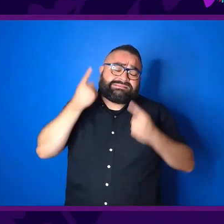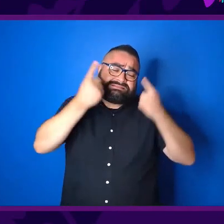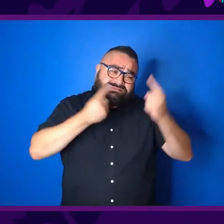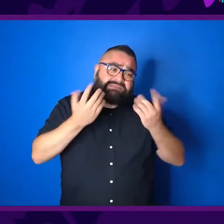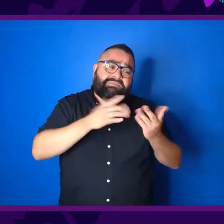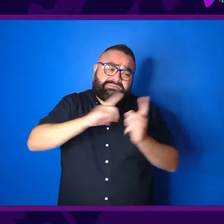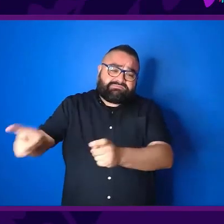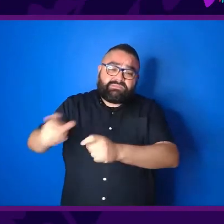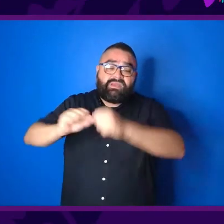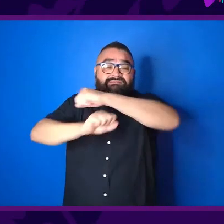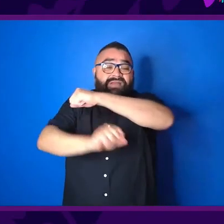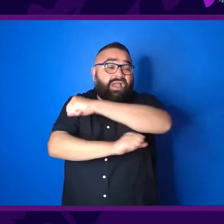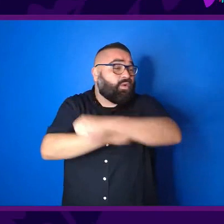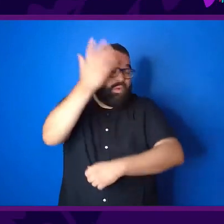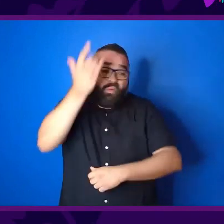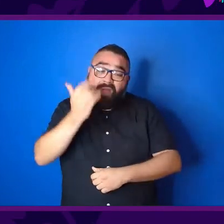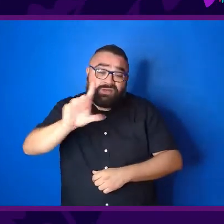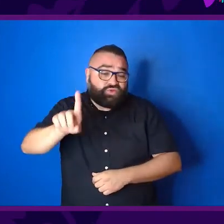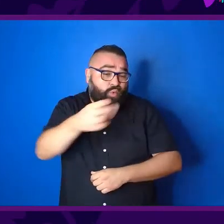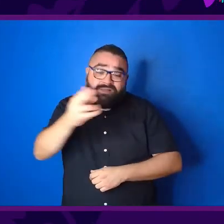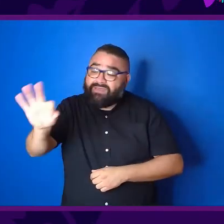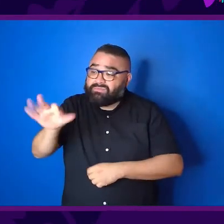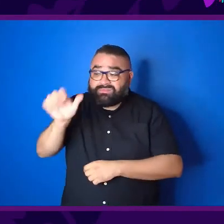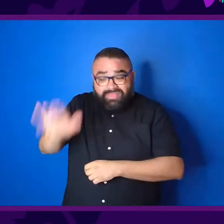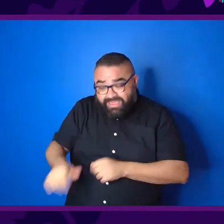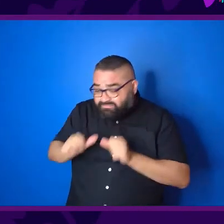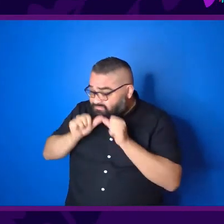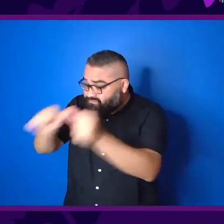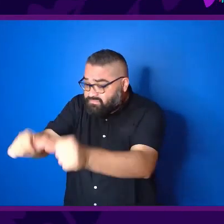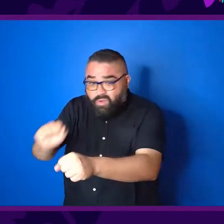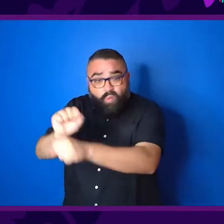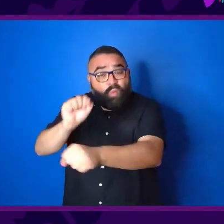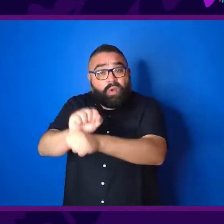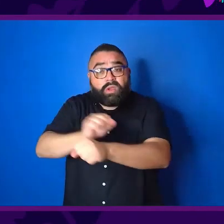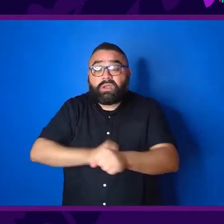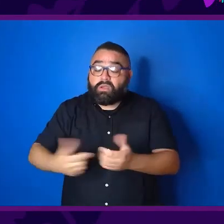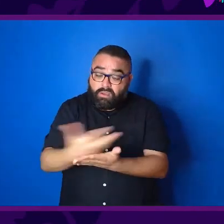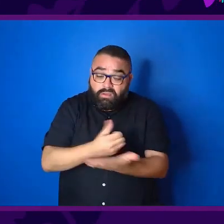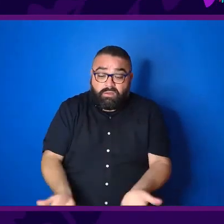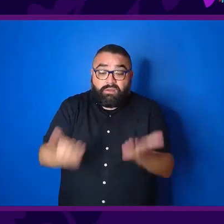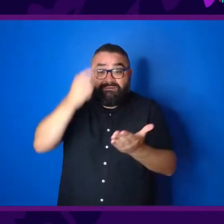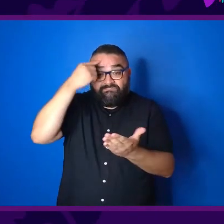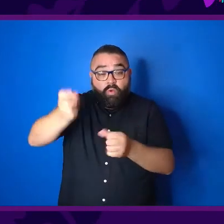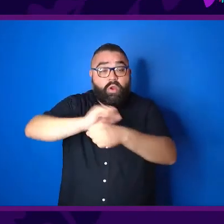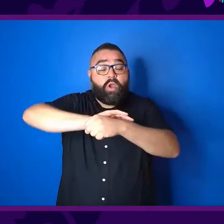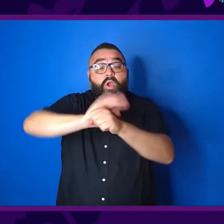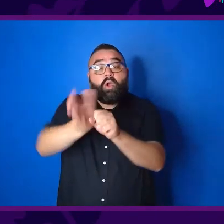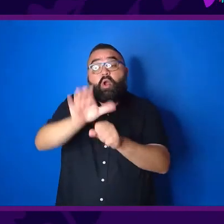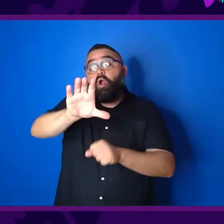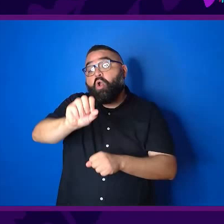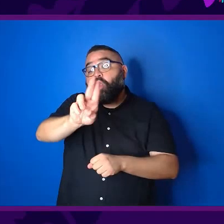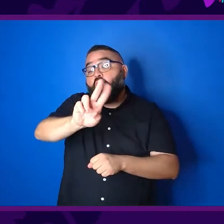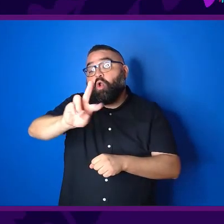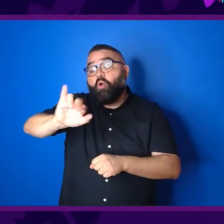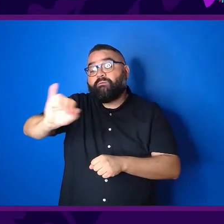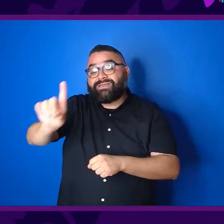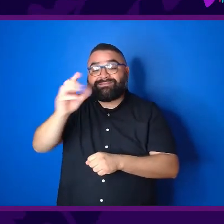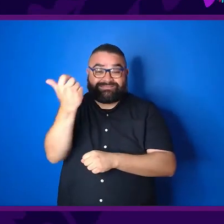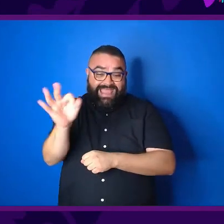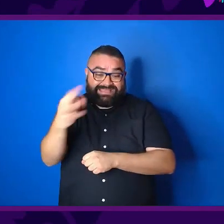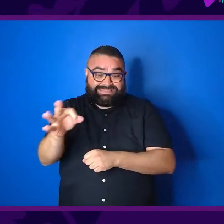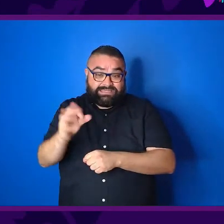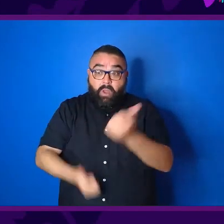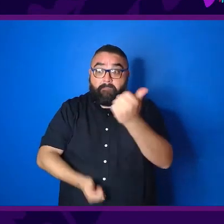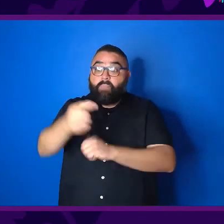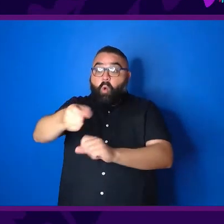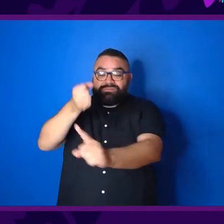maintain the work of the foundation and to give back. We're trying to raise efforts for COVID-19 for those affected by it the most. One of the essential workers